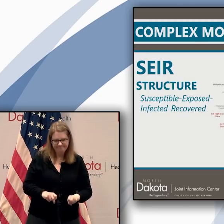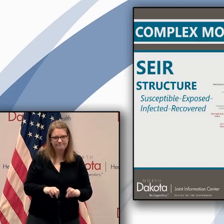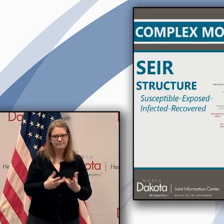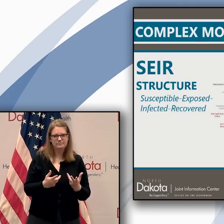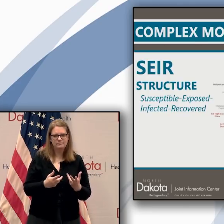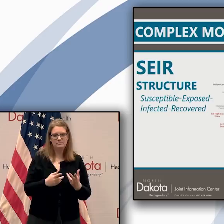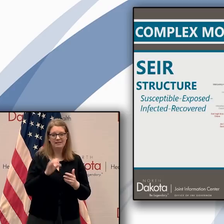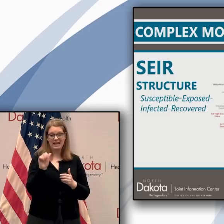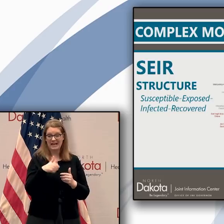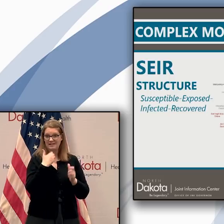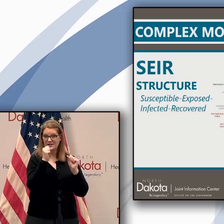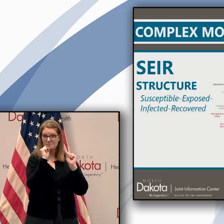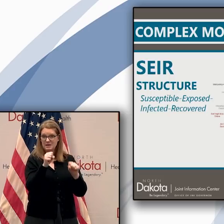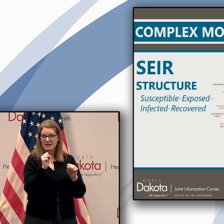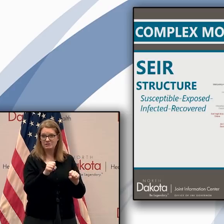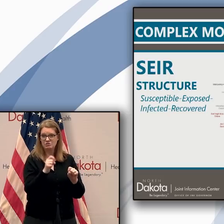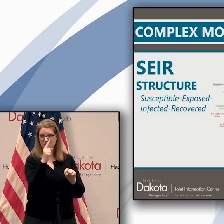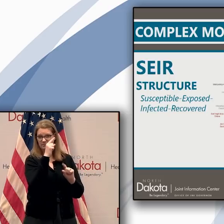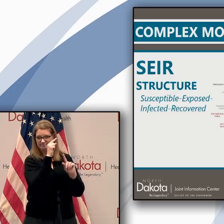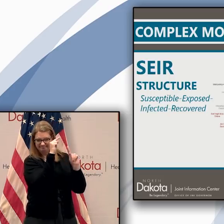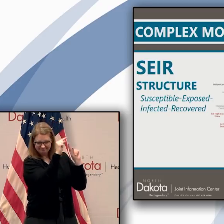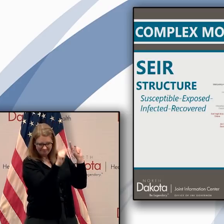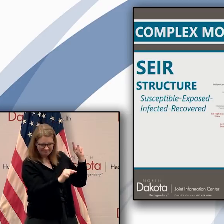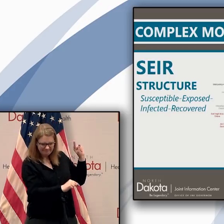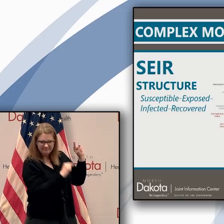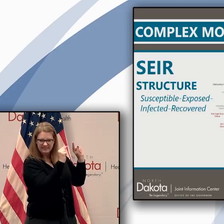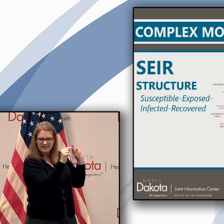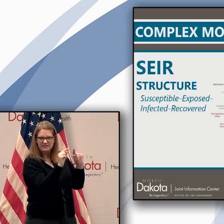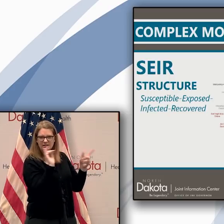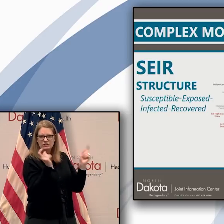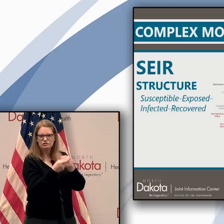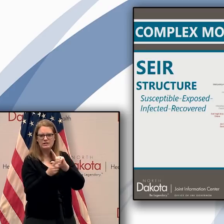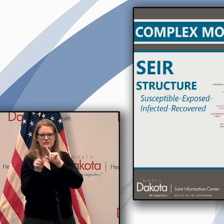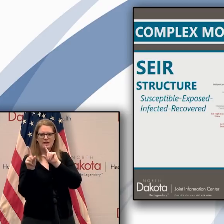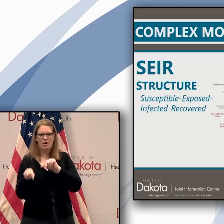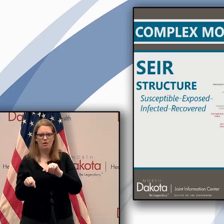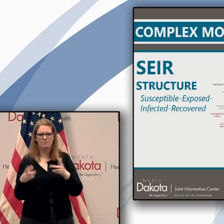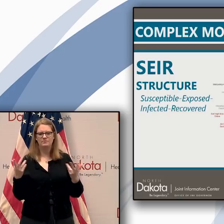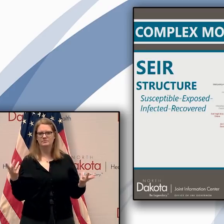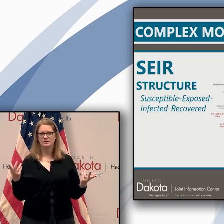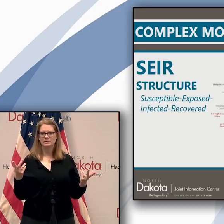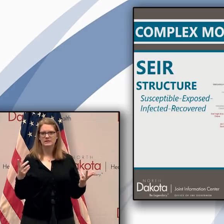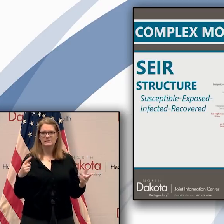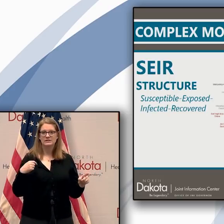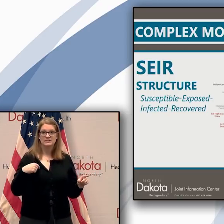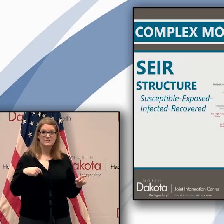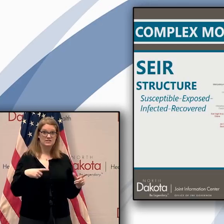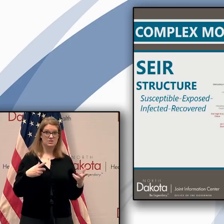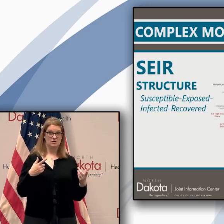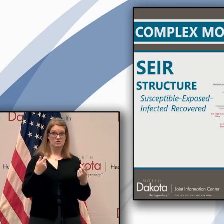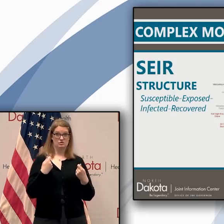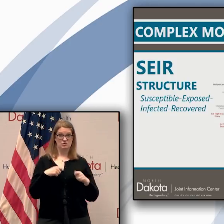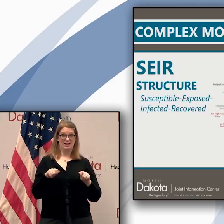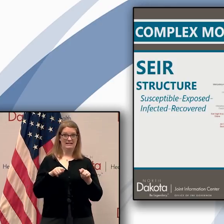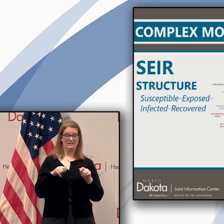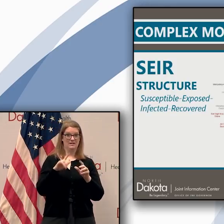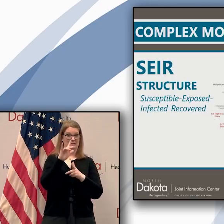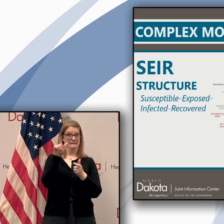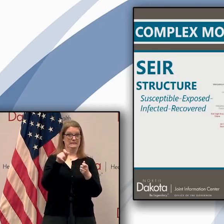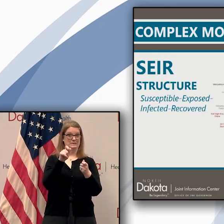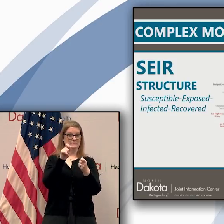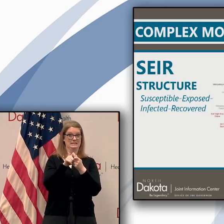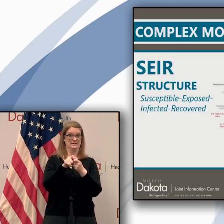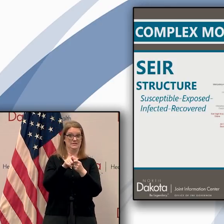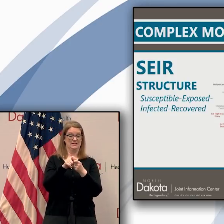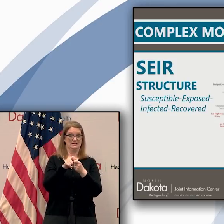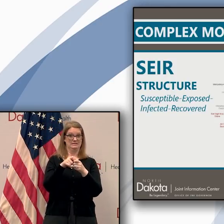change any one of these potential variables and it could change outcomes. And so I think then you would see the reluctance we would have of trying to give a definitive direction.